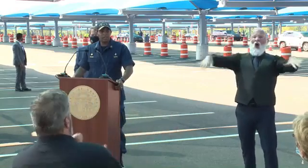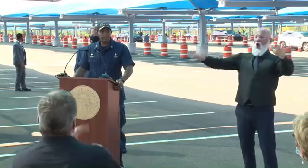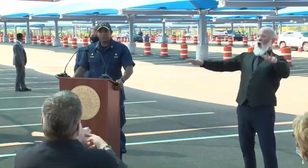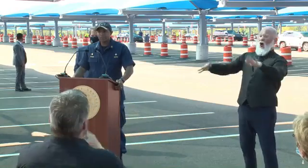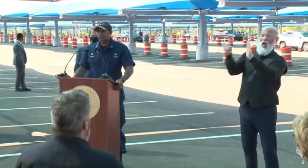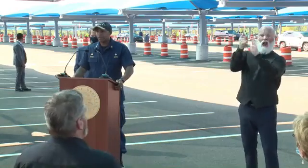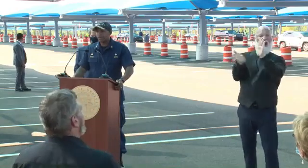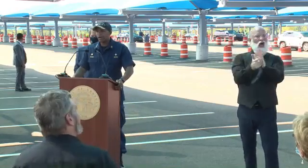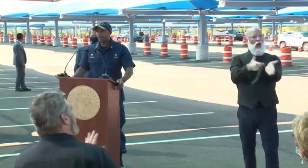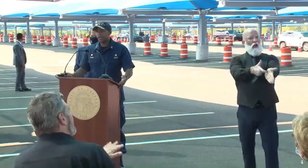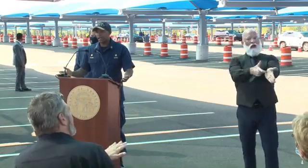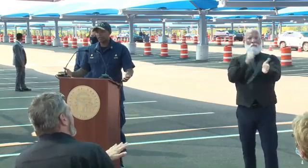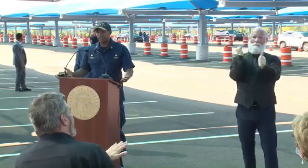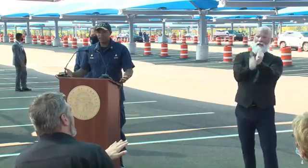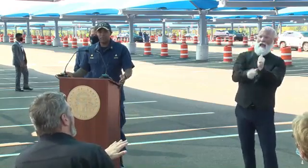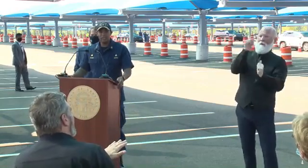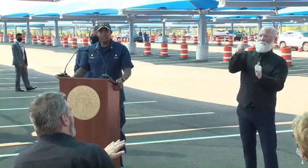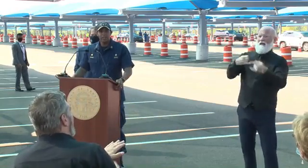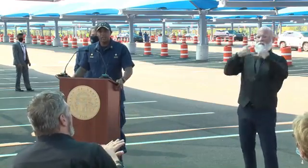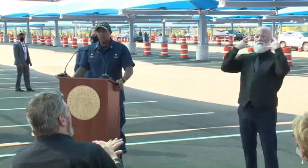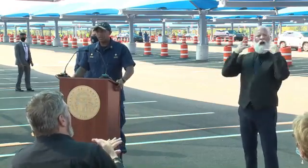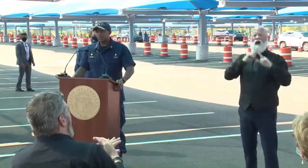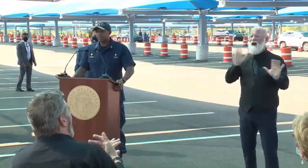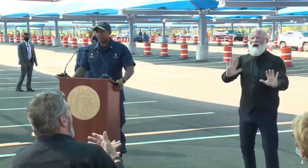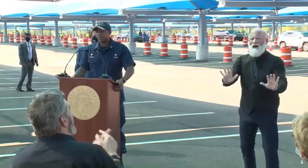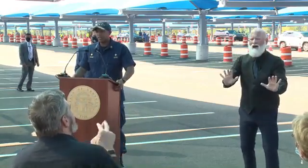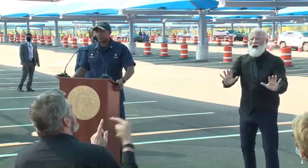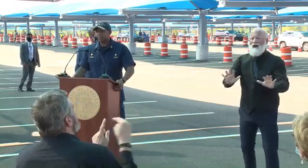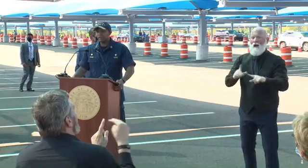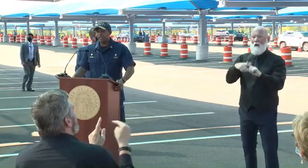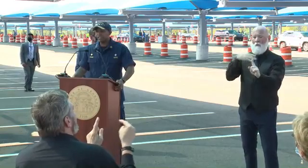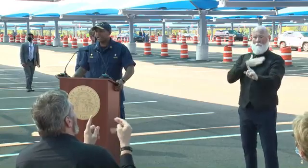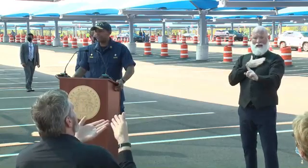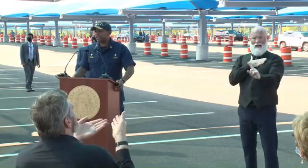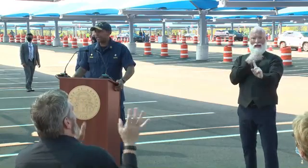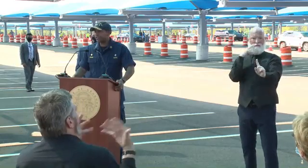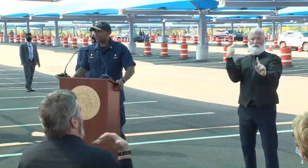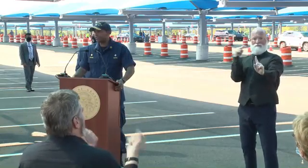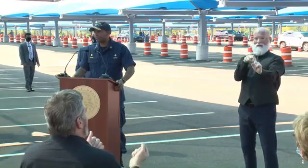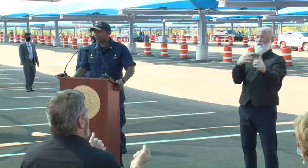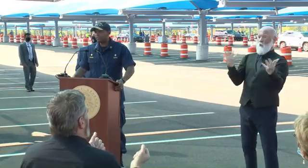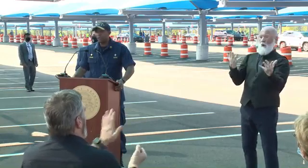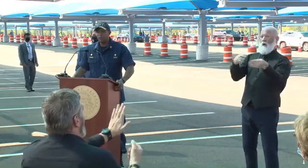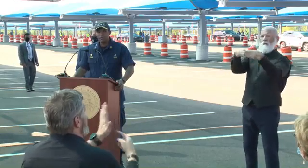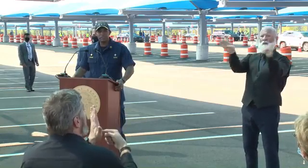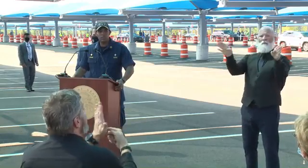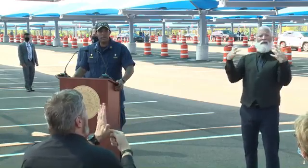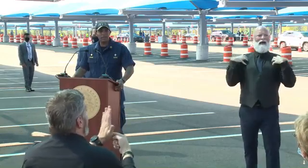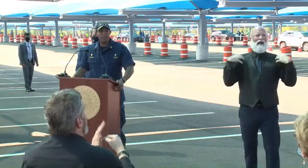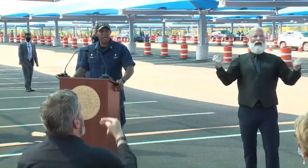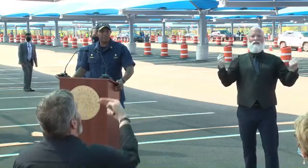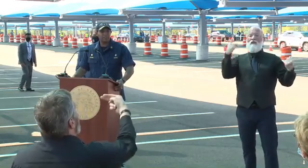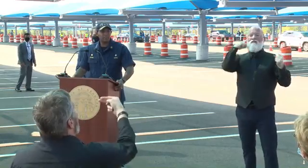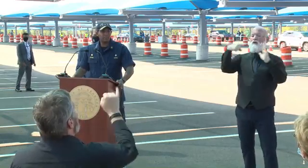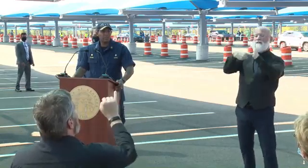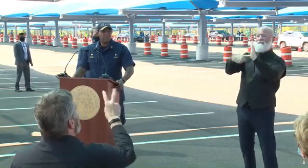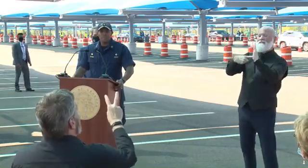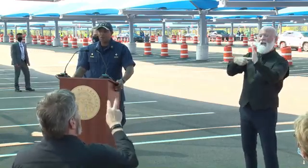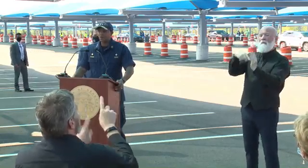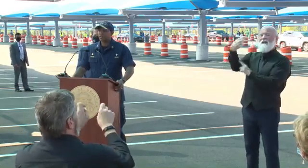do something from a public health standpoint, whether it's to get HIV tested, or it's to wear a